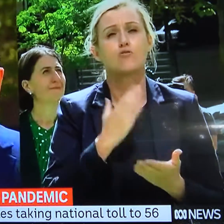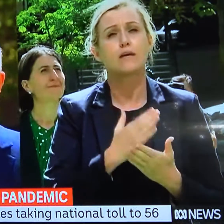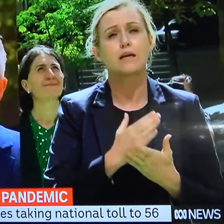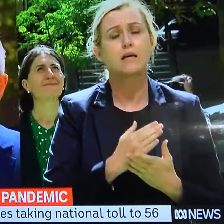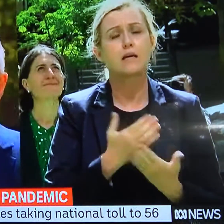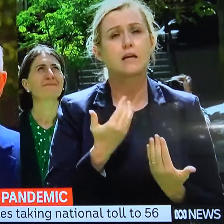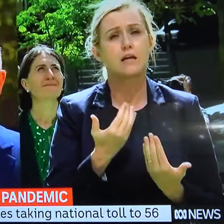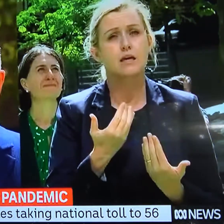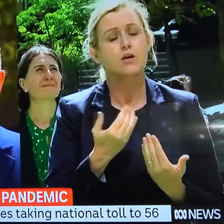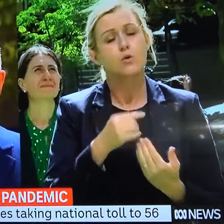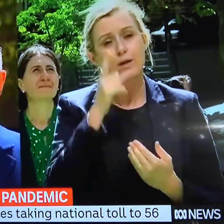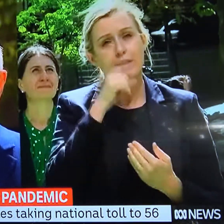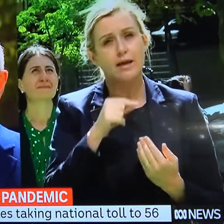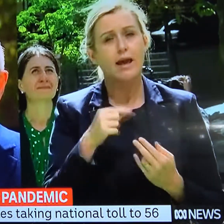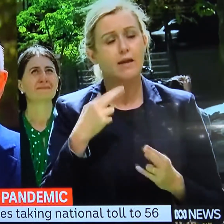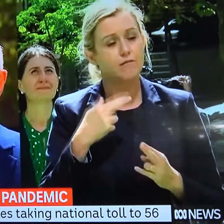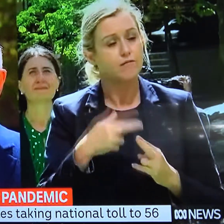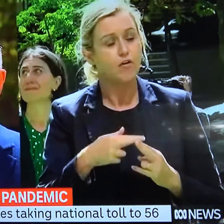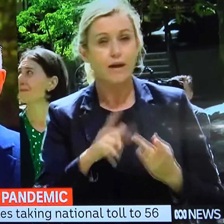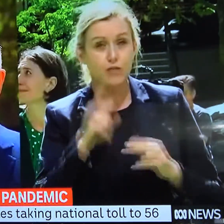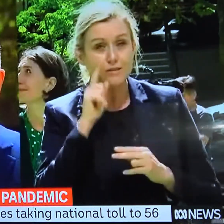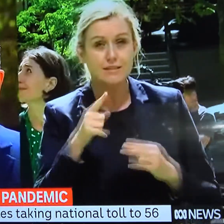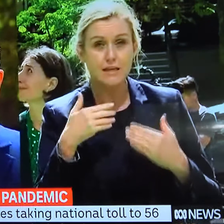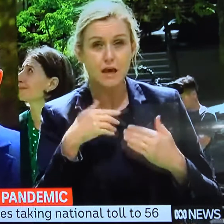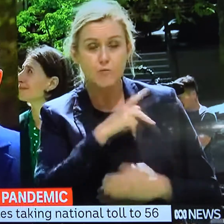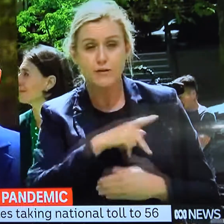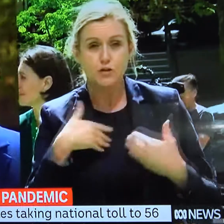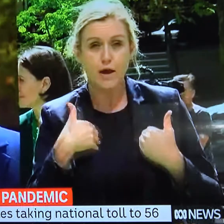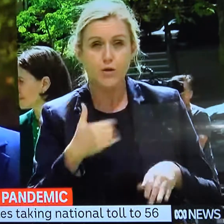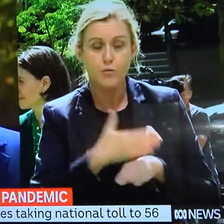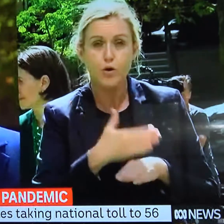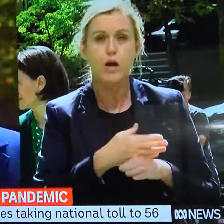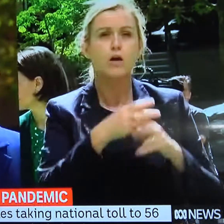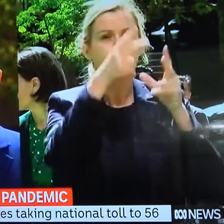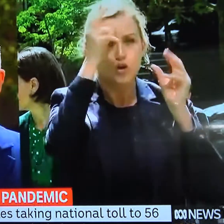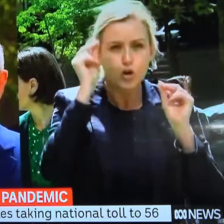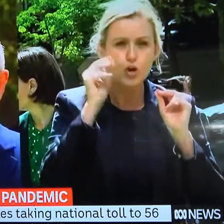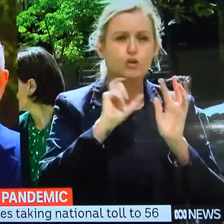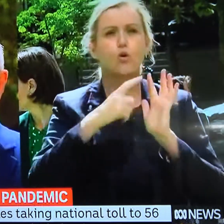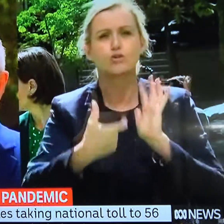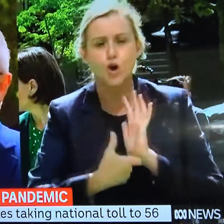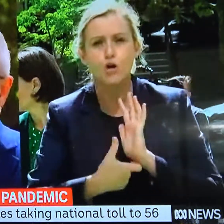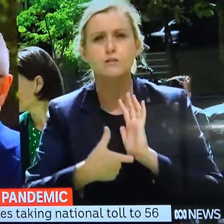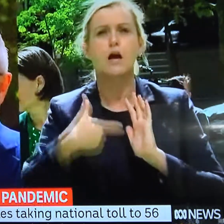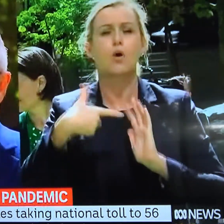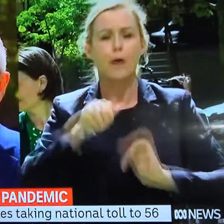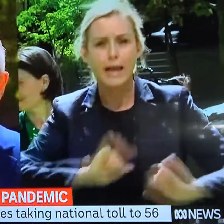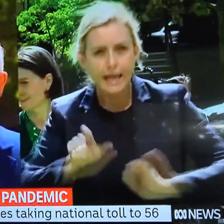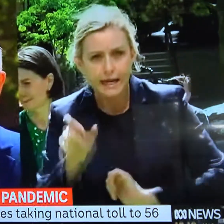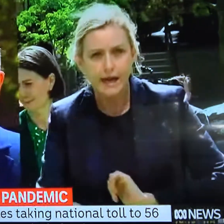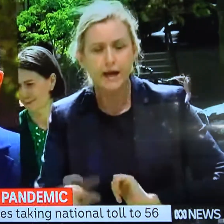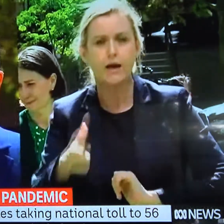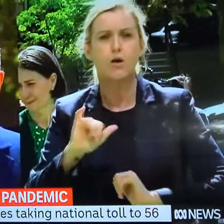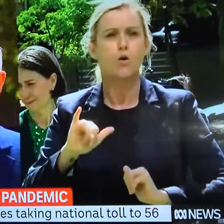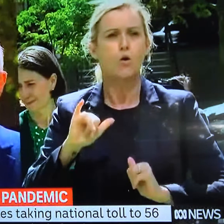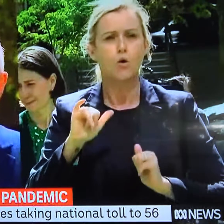the back, not shaking hands, but patting them on the back whenever you see a health worker, whether it's a nurse, whether it's a cleaner, whether it's a security officer, or whether it's some of our most